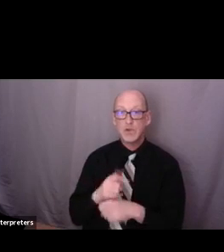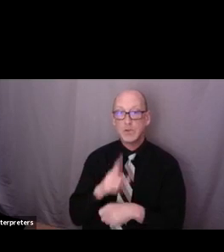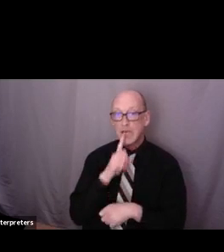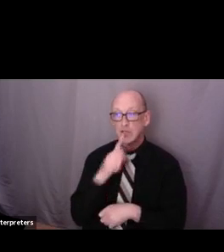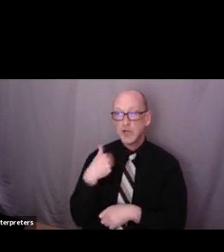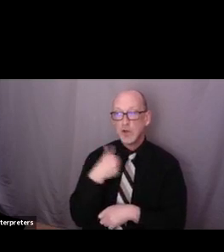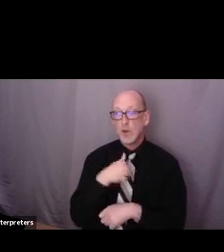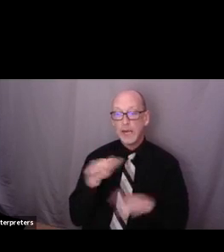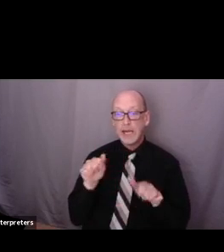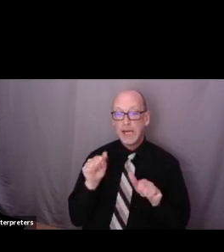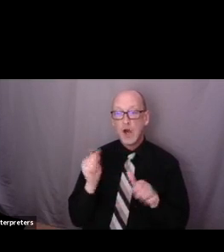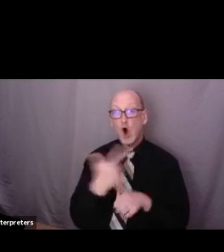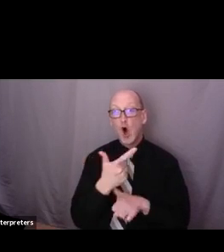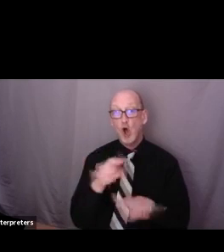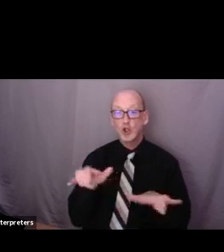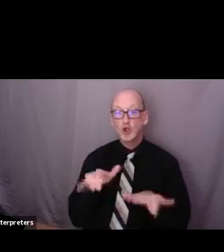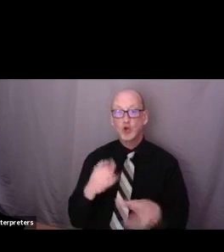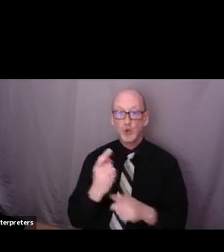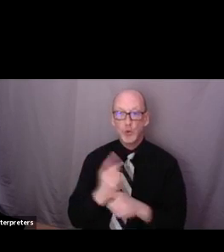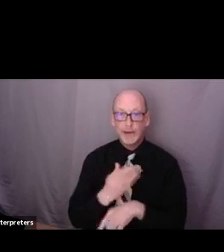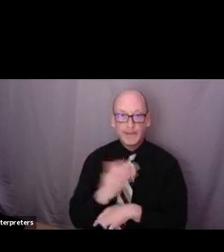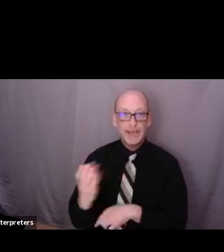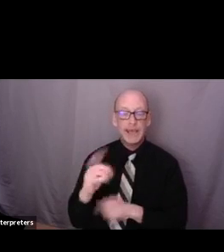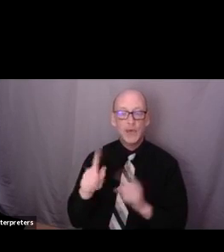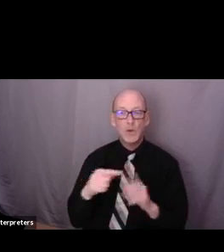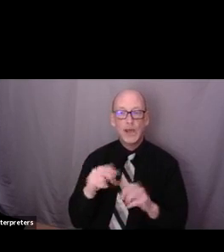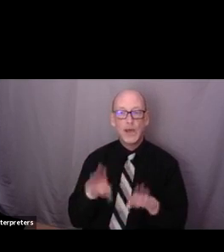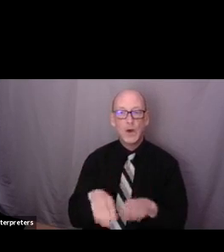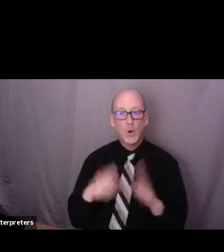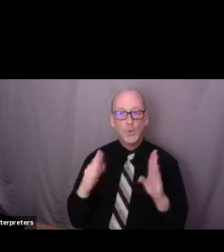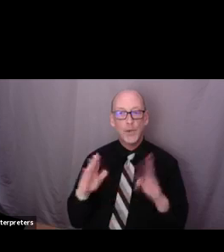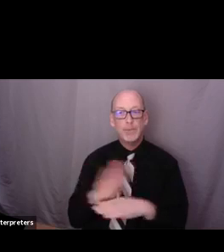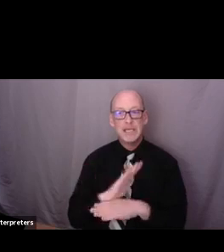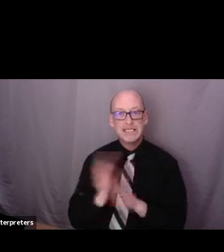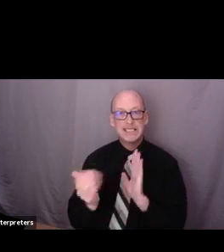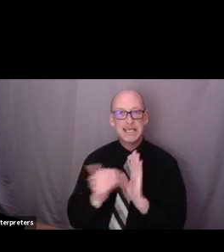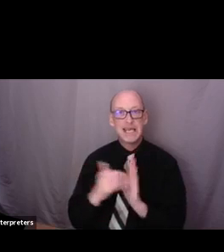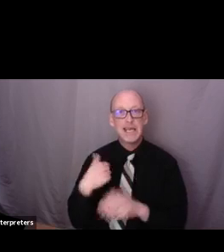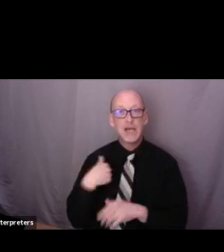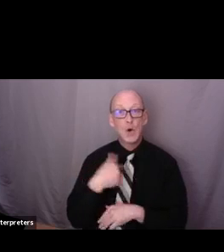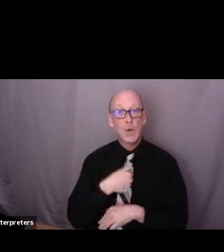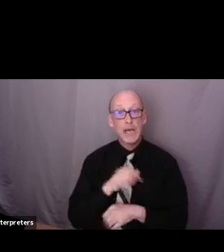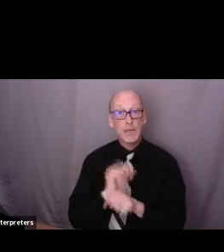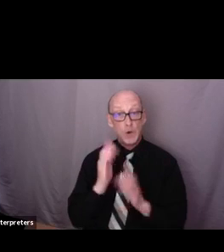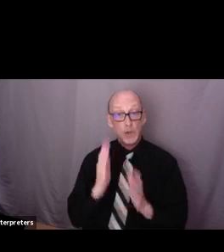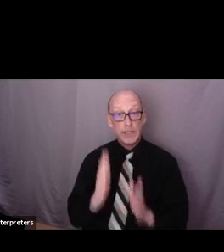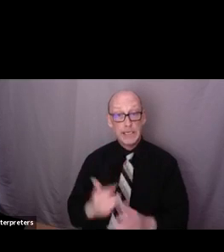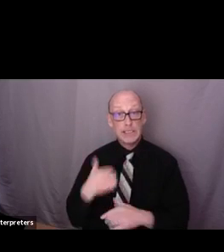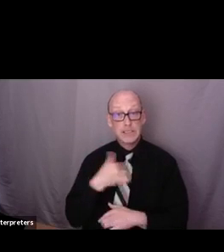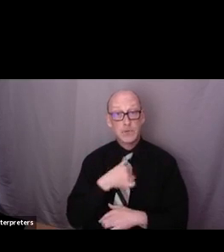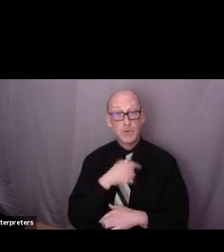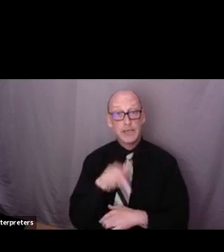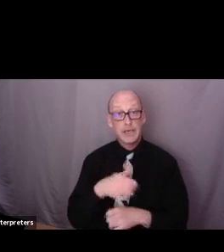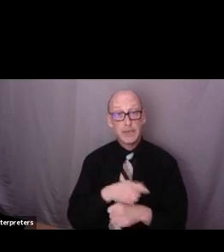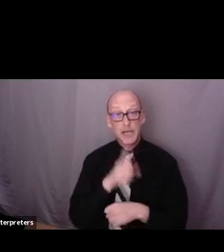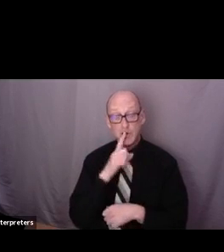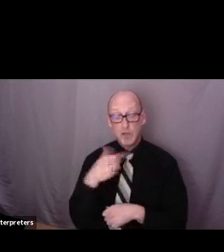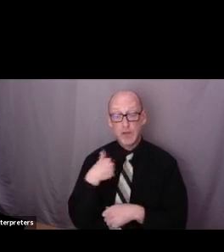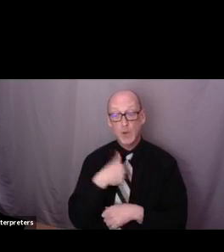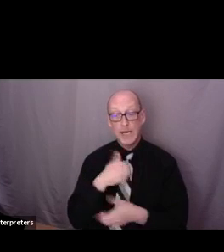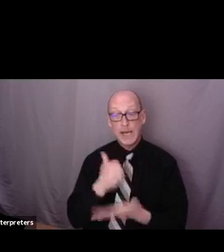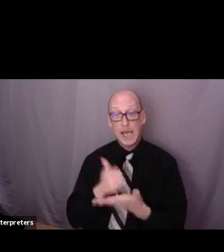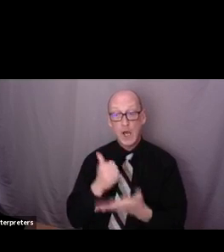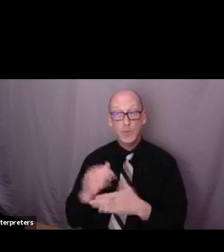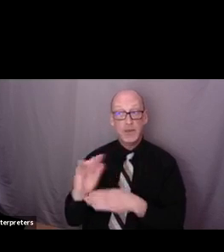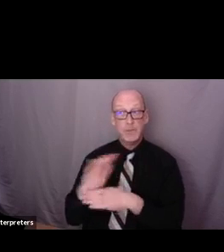all doing the right thing, reopening our businesses. You know, we as employees have to make sure too that we're helping our employers out